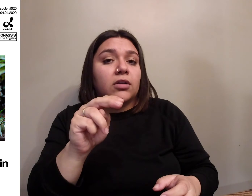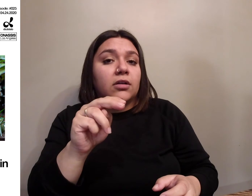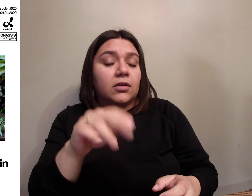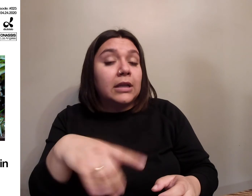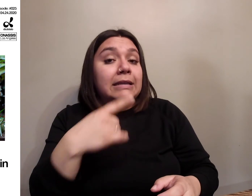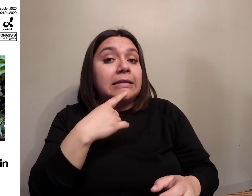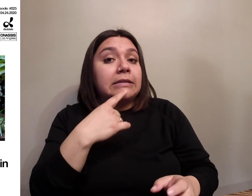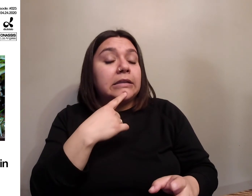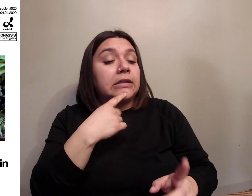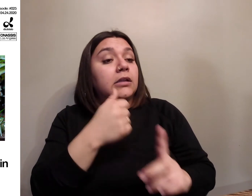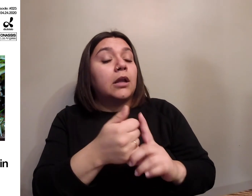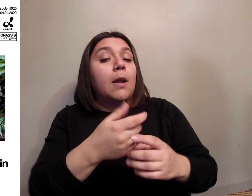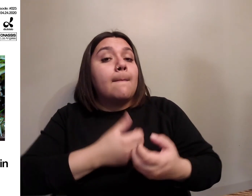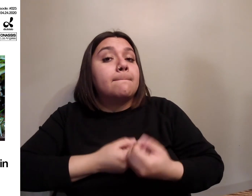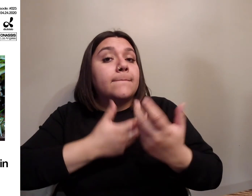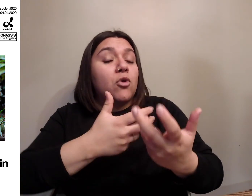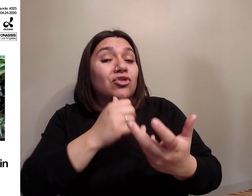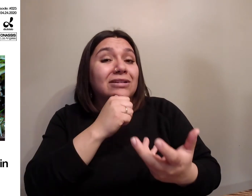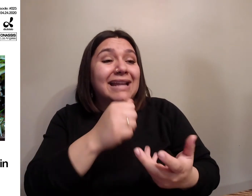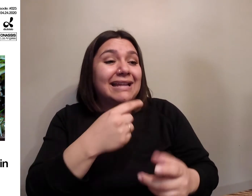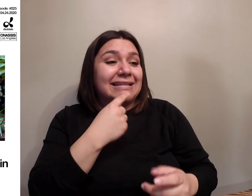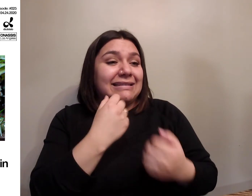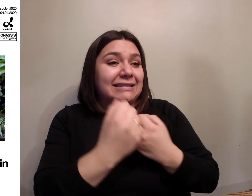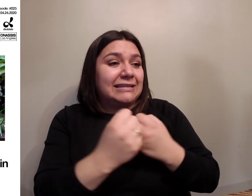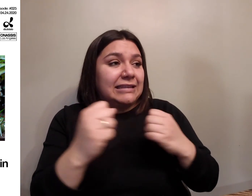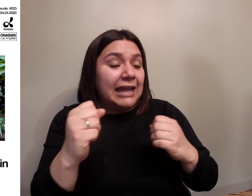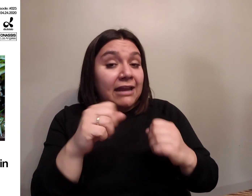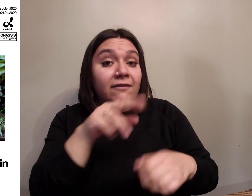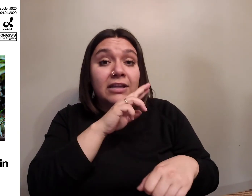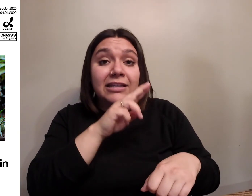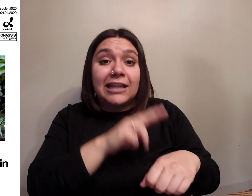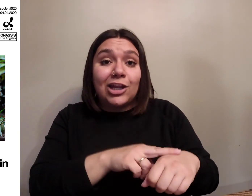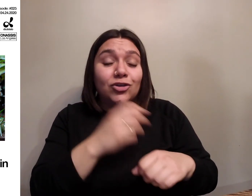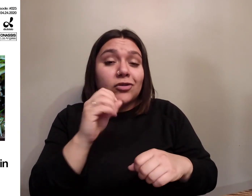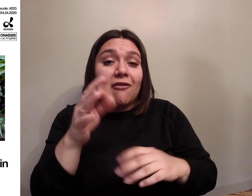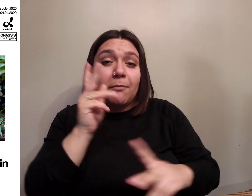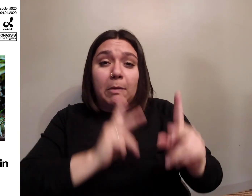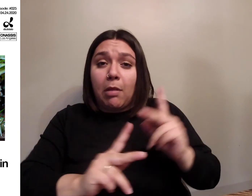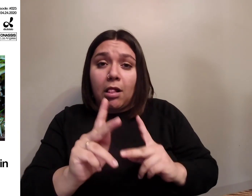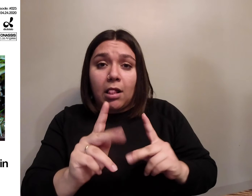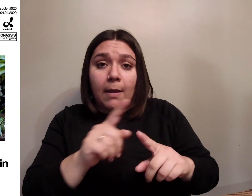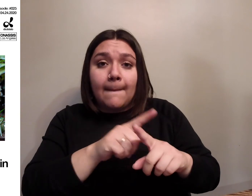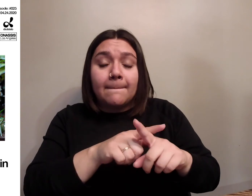beings, if and when we manage to connect across borders.